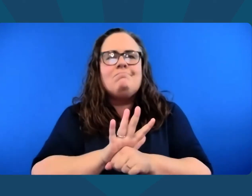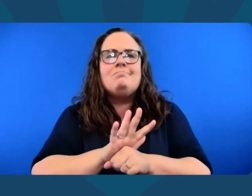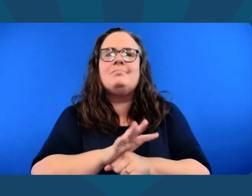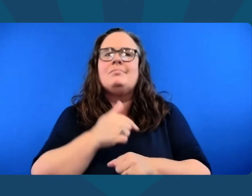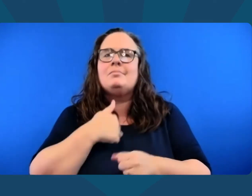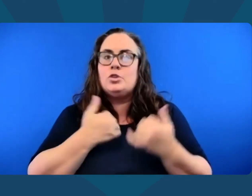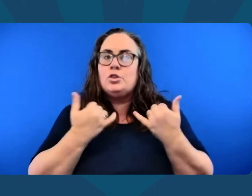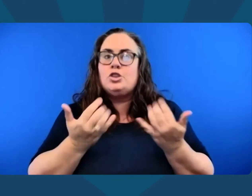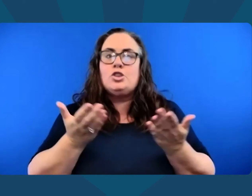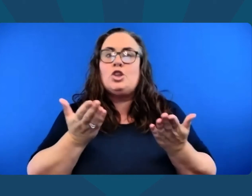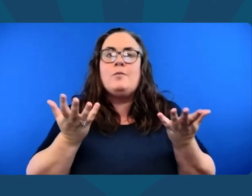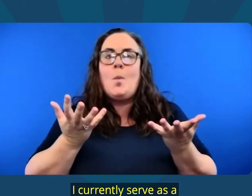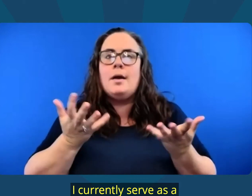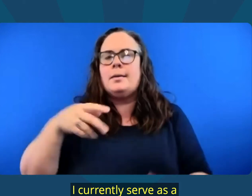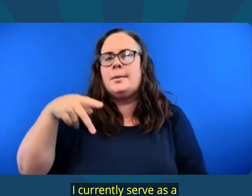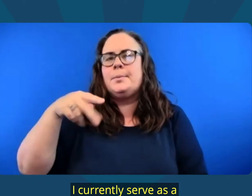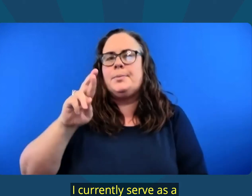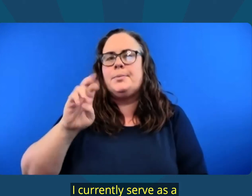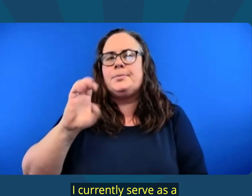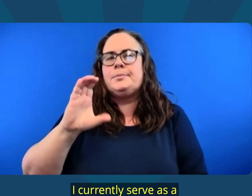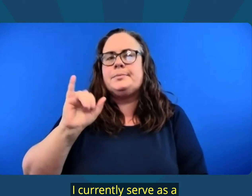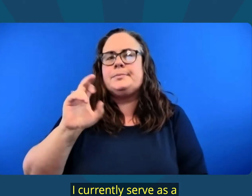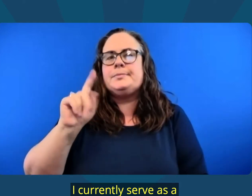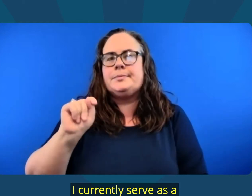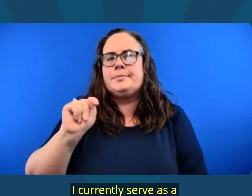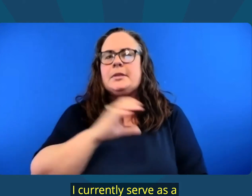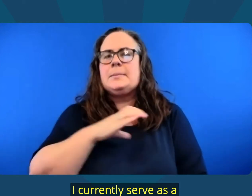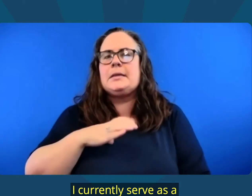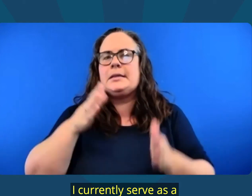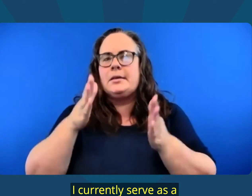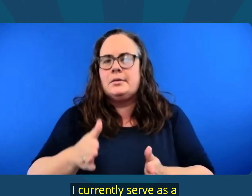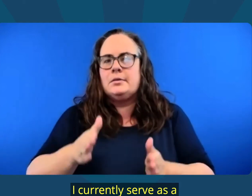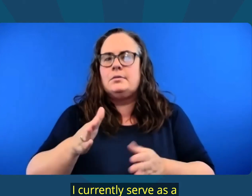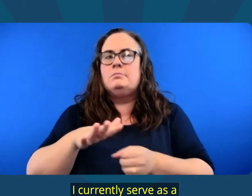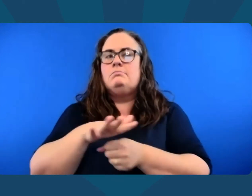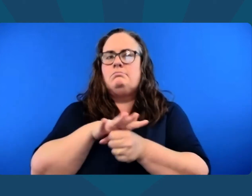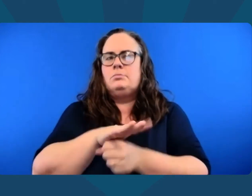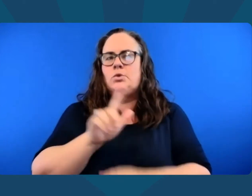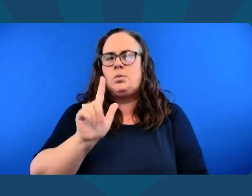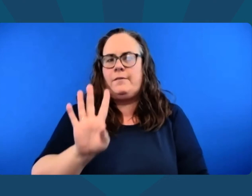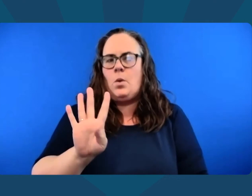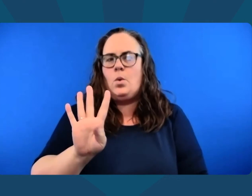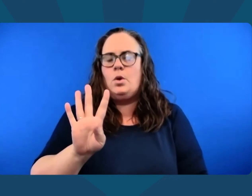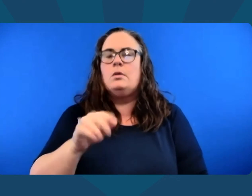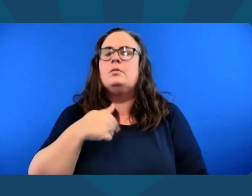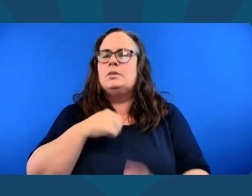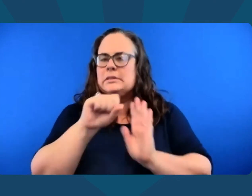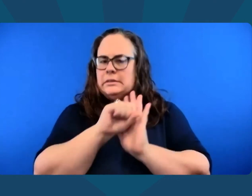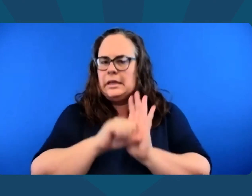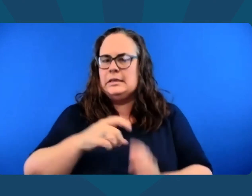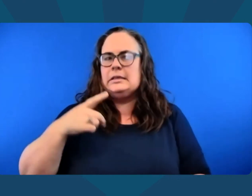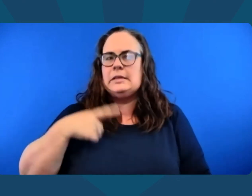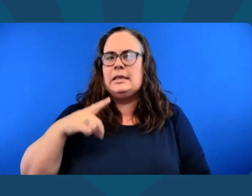As a dedicated neighbor, I currently serve as a precinct committeeman in Legislative District